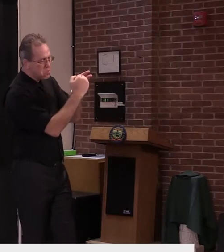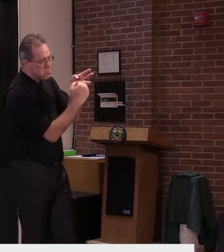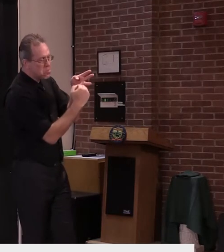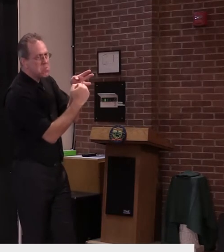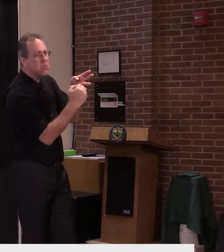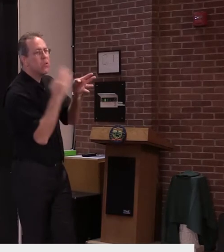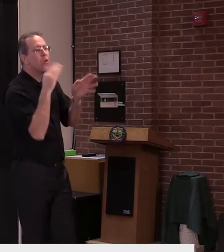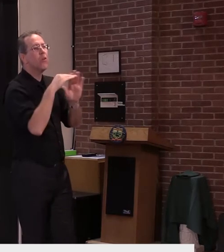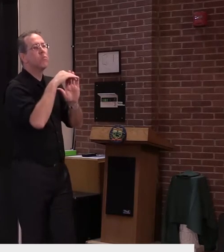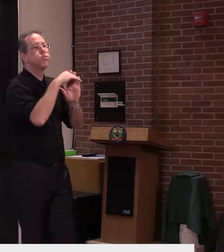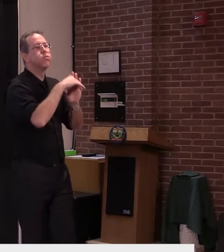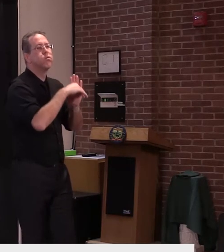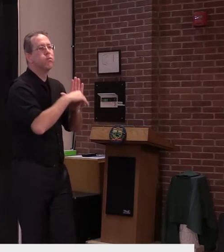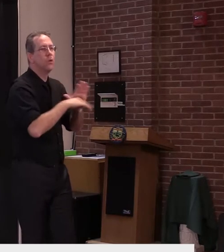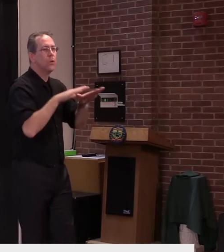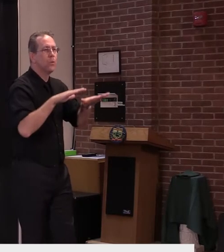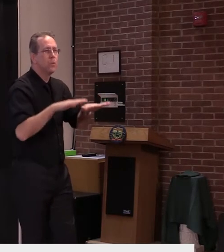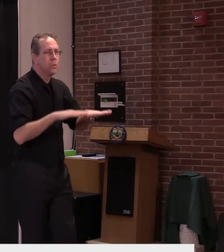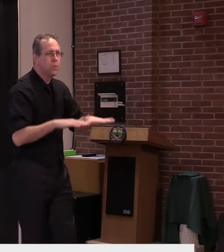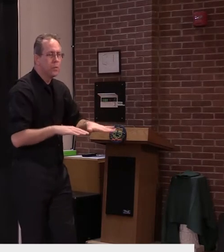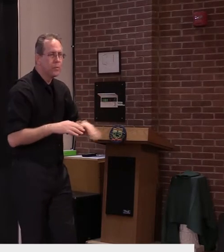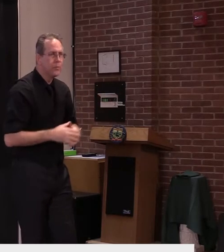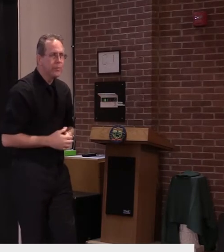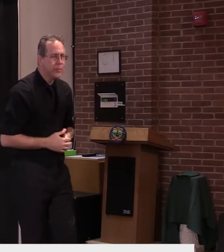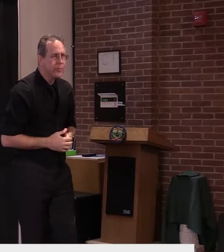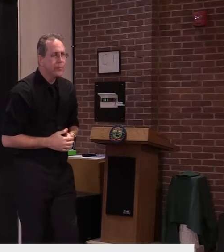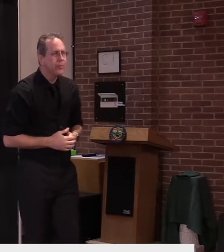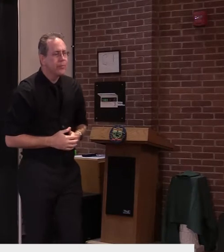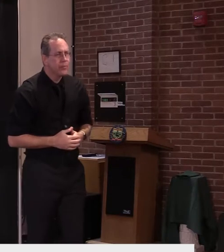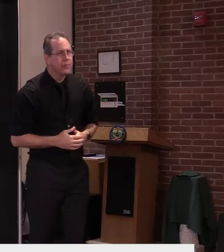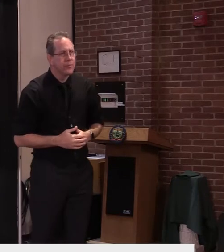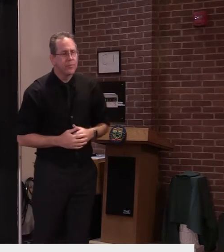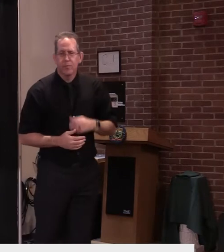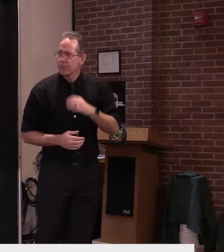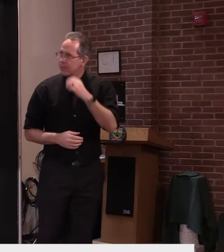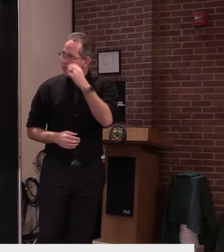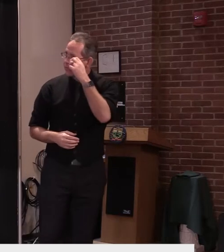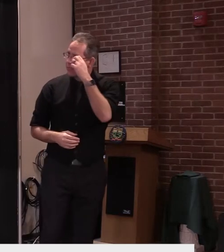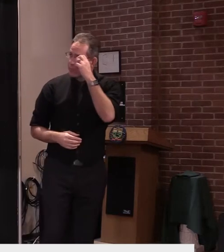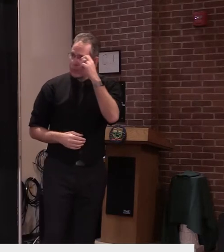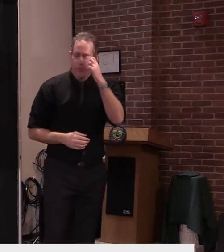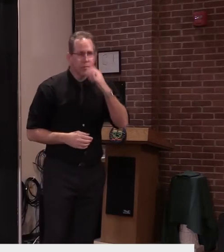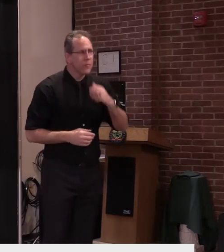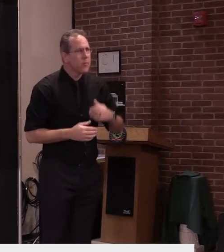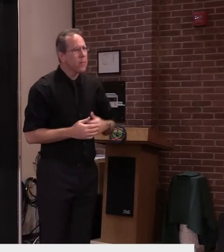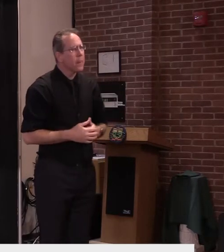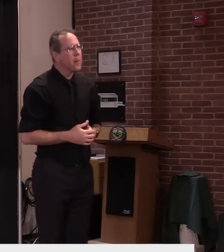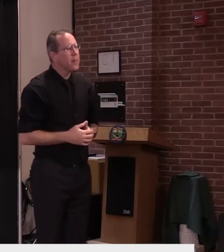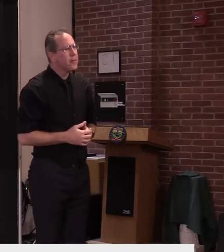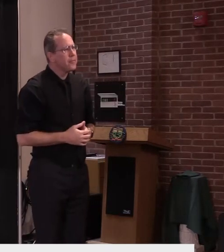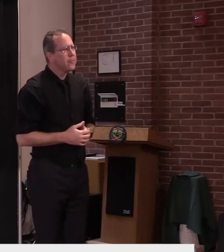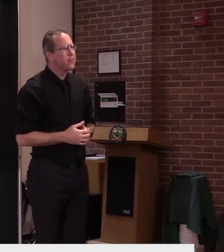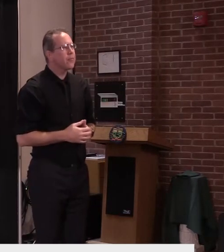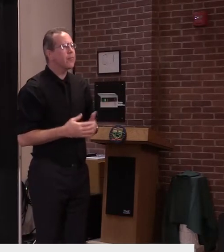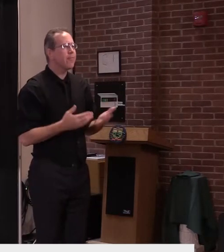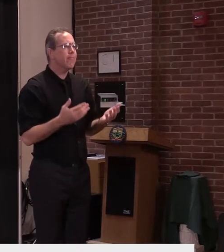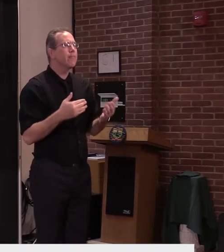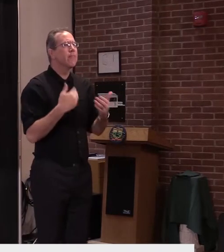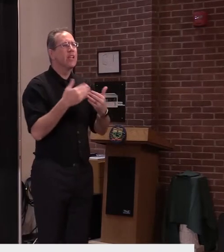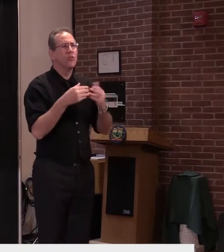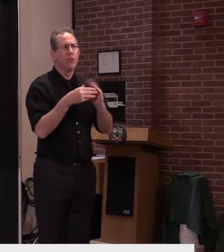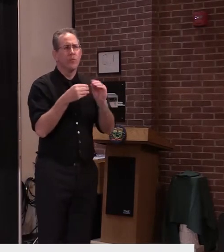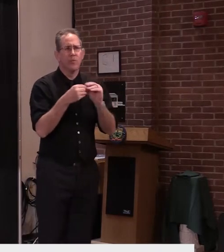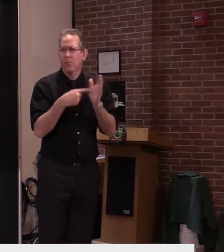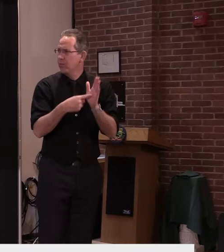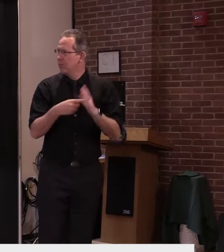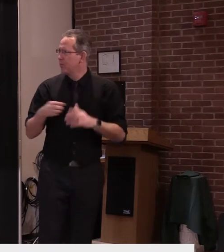as the impact will have been felt at that point. So when we get to the next slide, we'll look at hospitalizations.